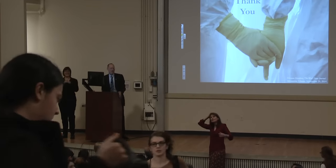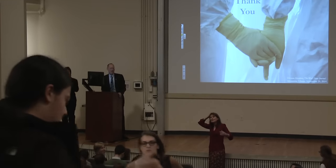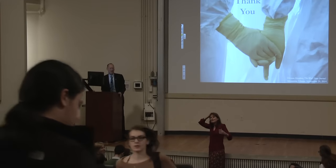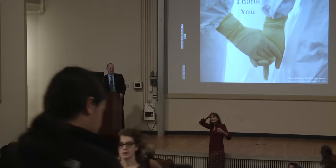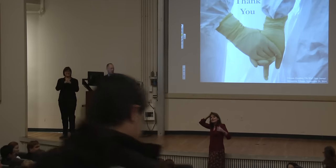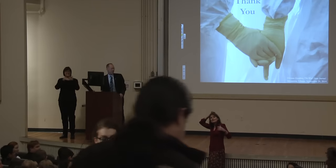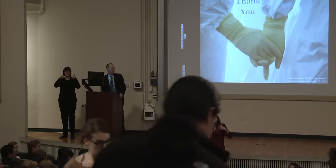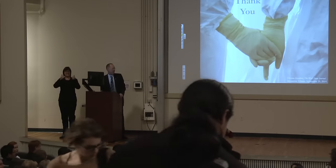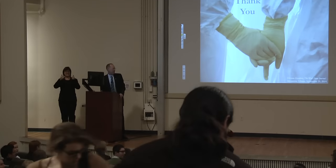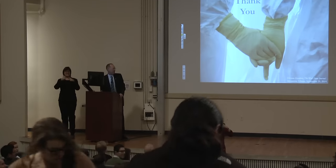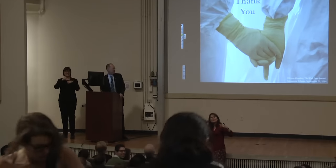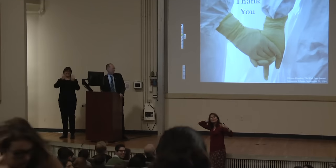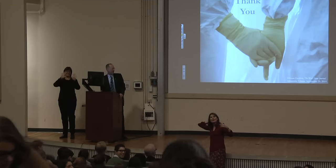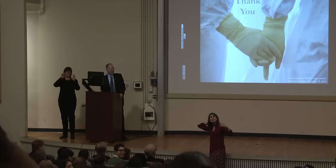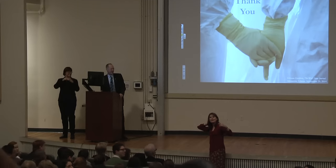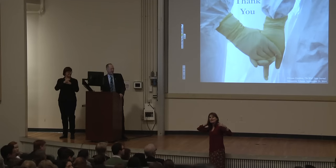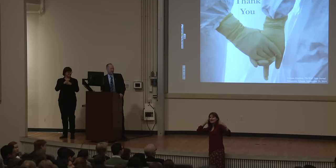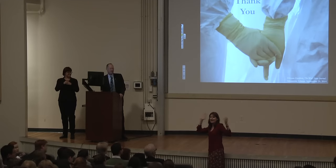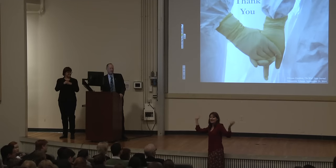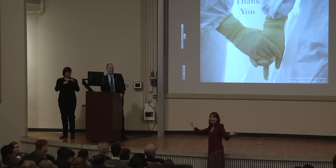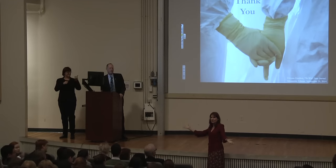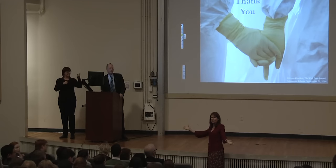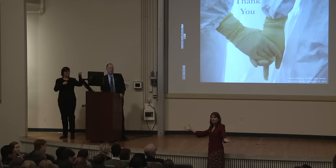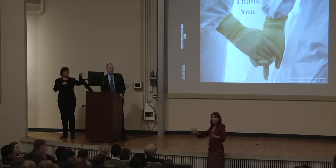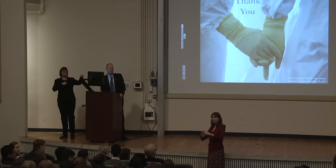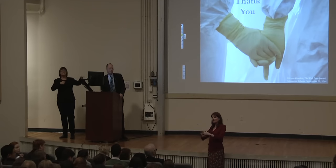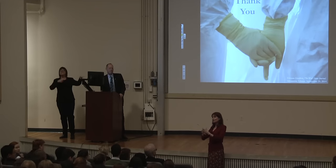My peeps, I give you.